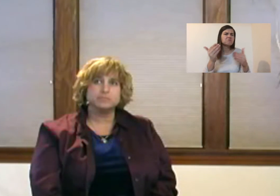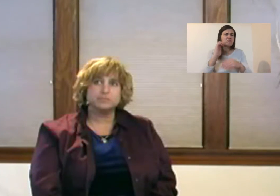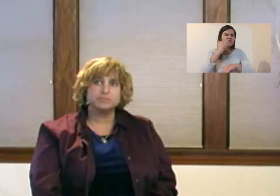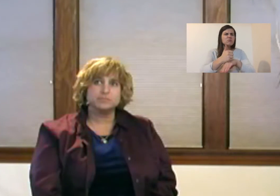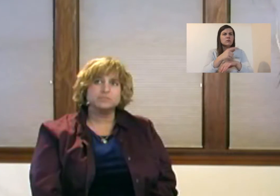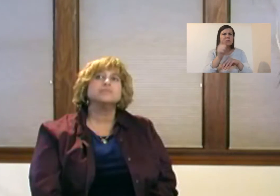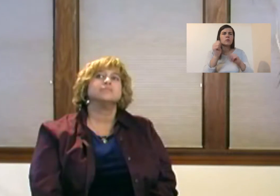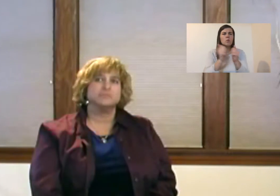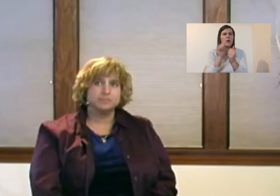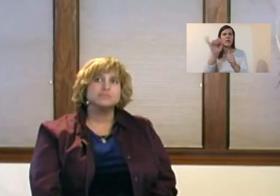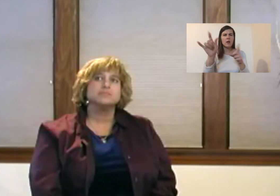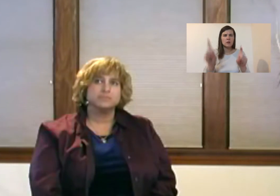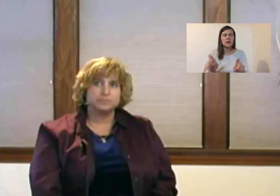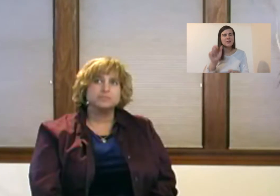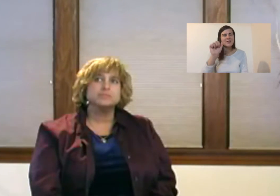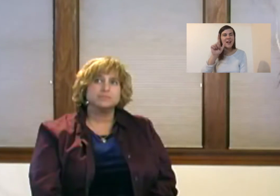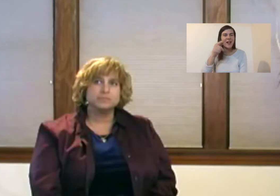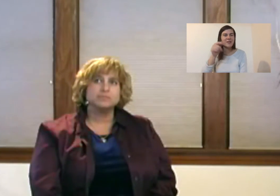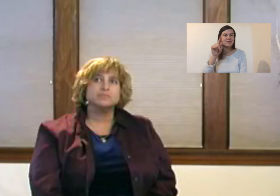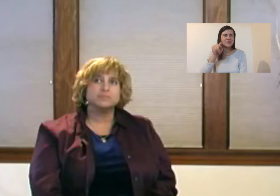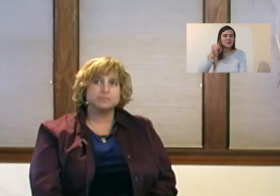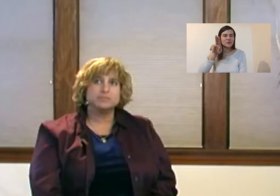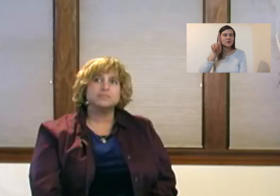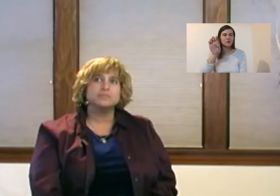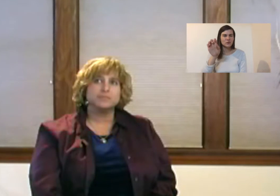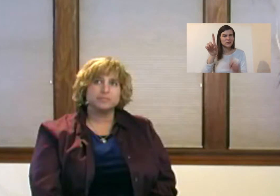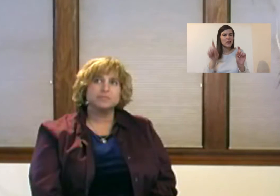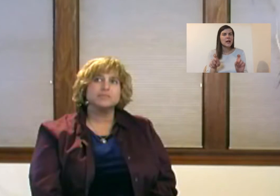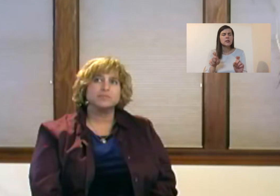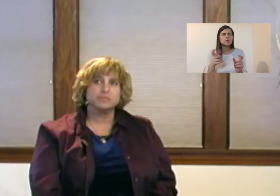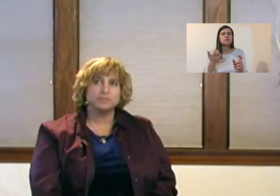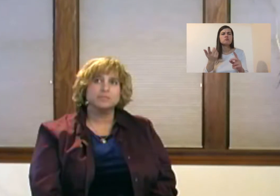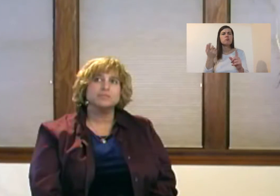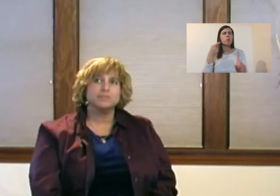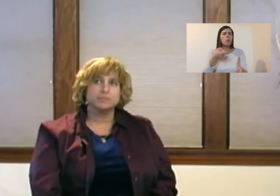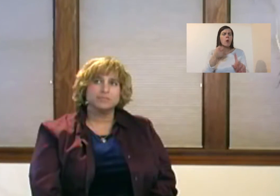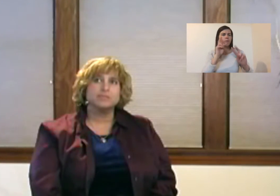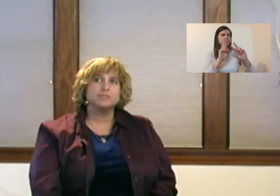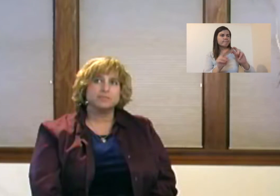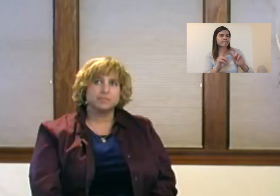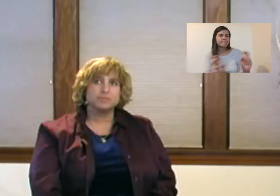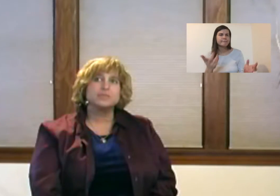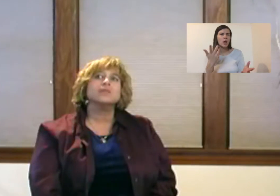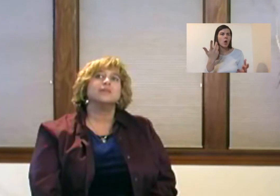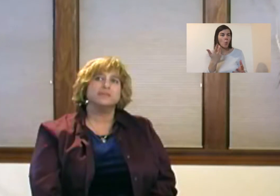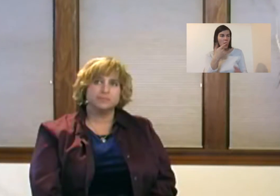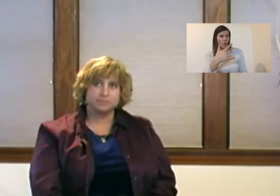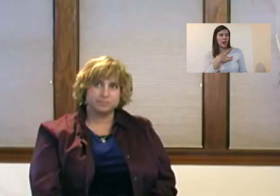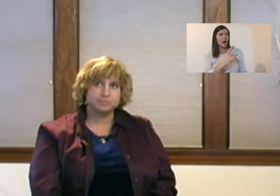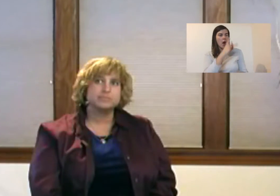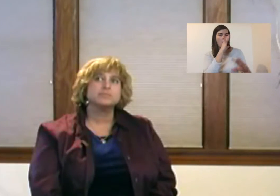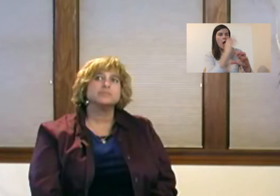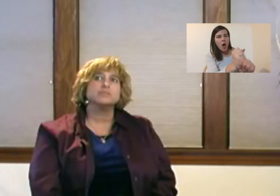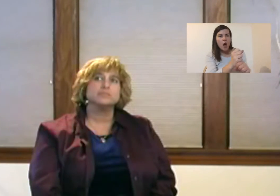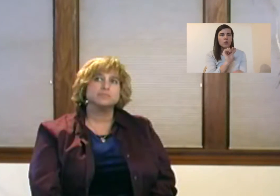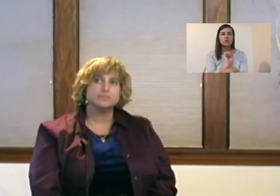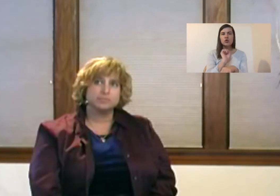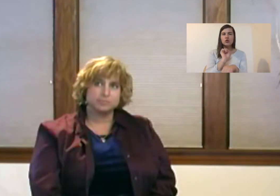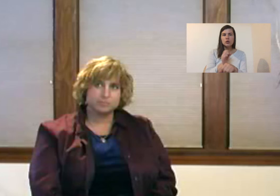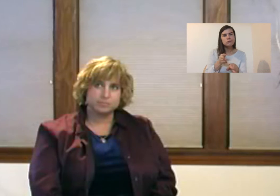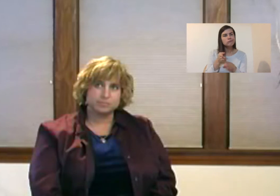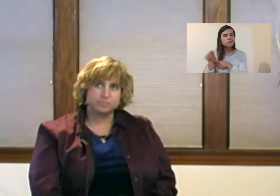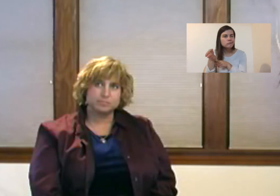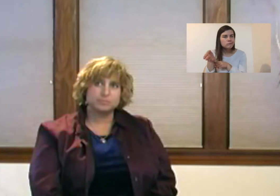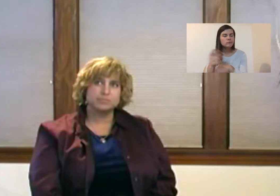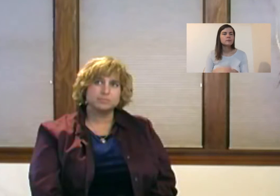an aptitude test, just to see what kind of things that you feel drawn to or attracted to.